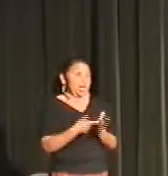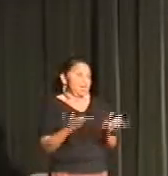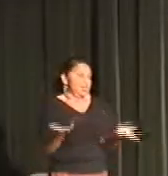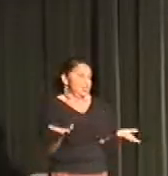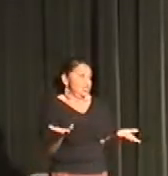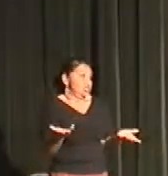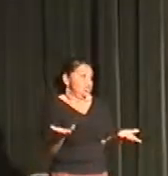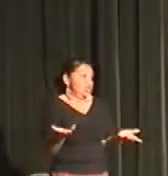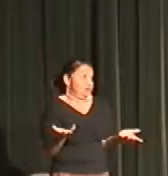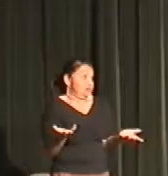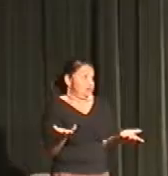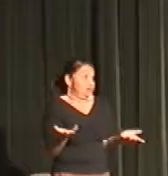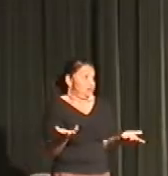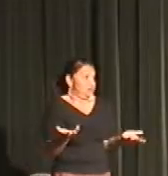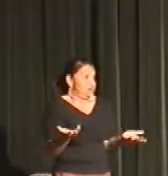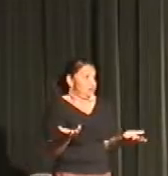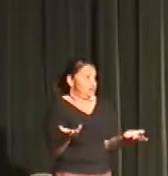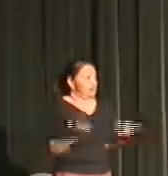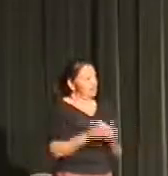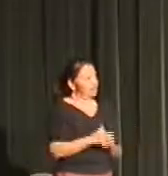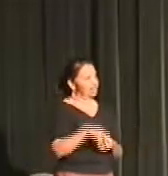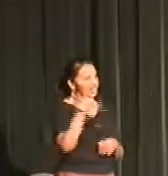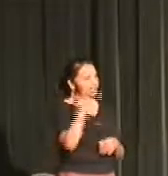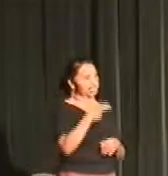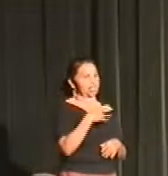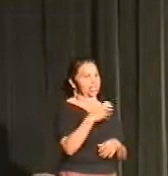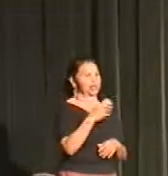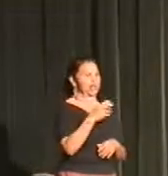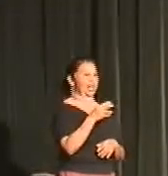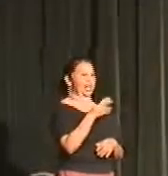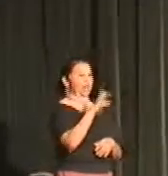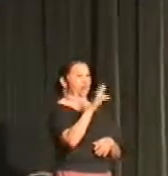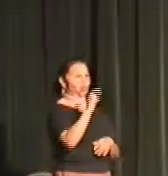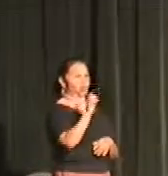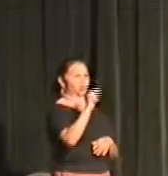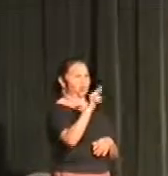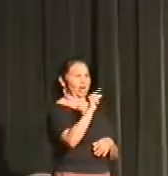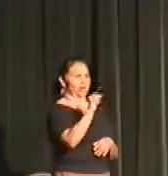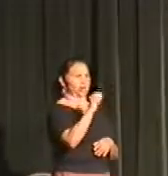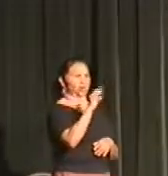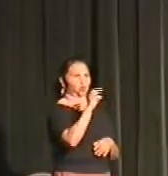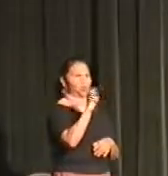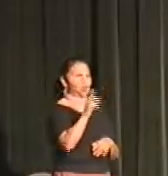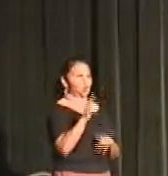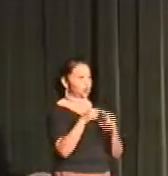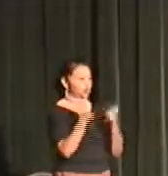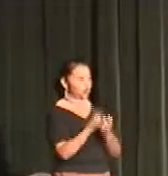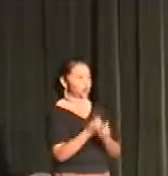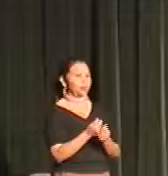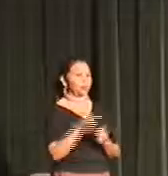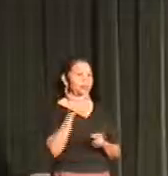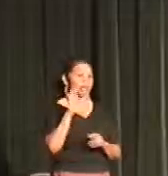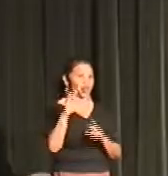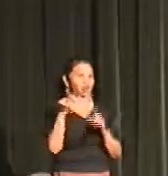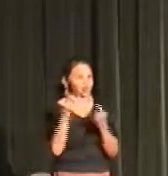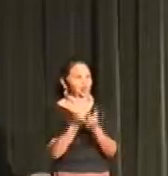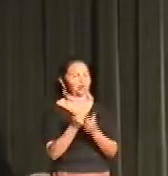And I would see her at the Brentwood group, which was her home group at the time, and I'd go over and say hi, and she'd say, "Now look,